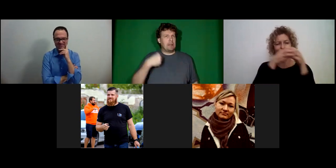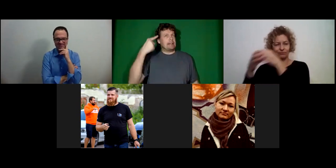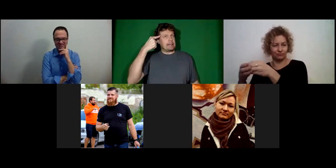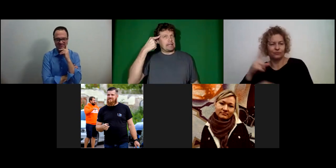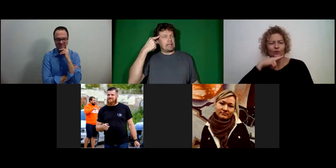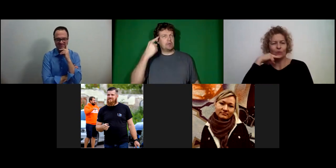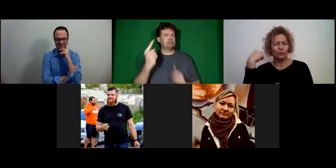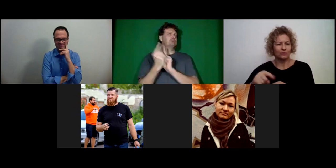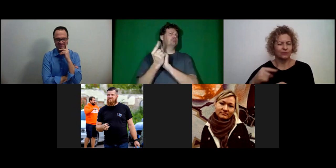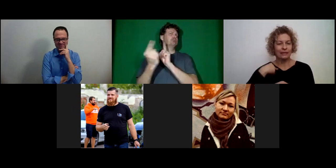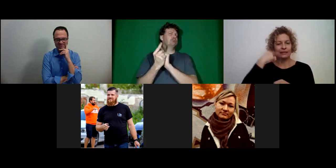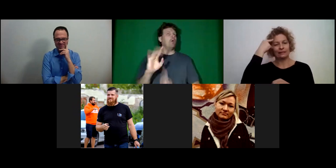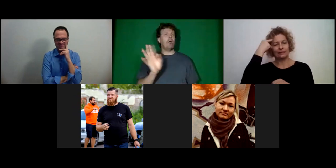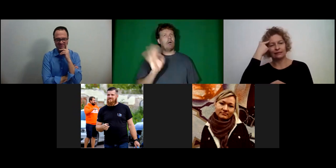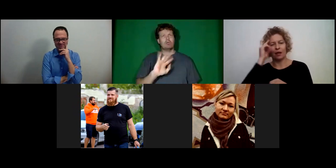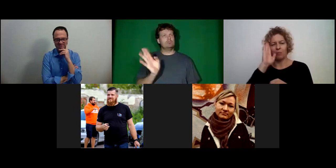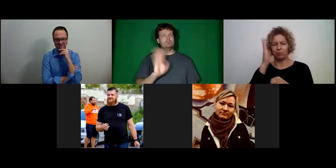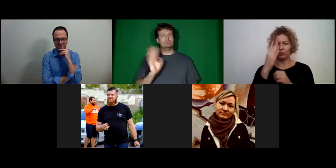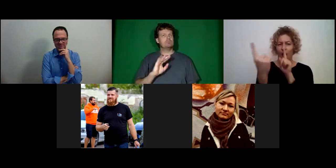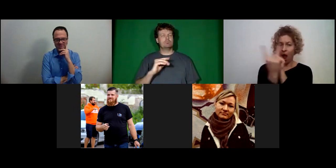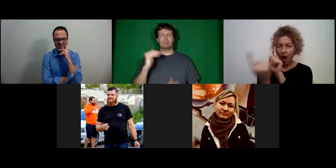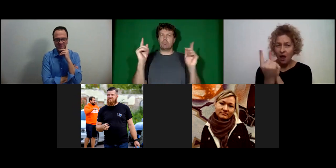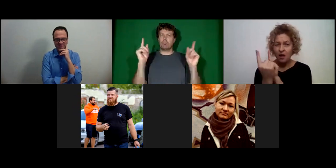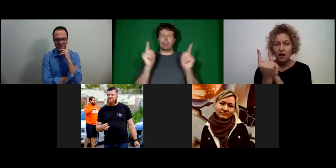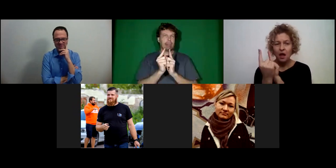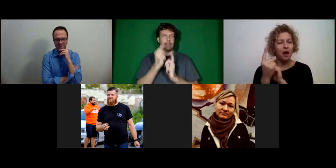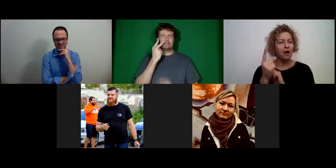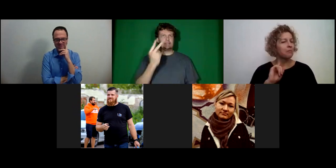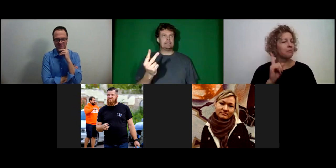Yeah, bringing my family to Russia.